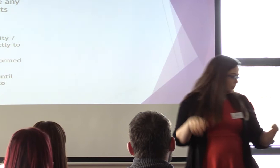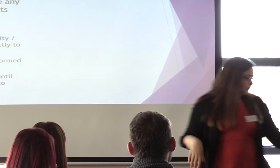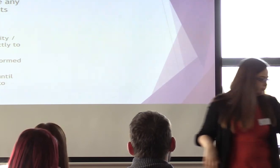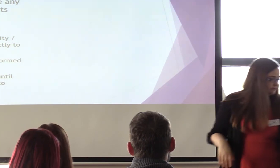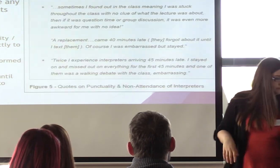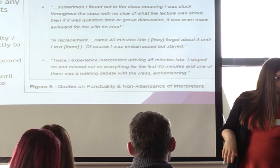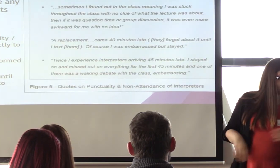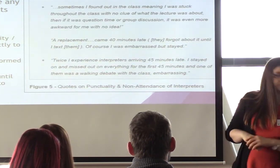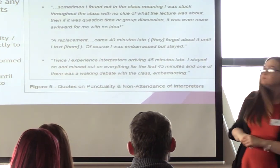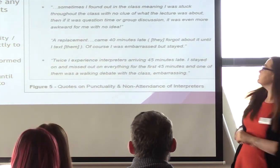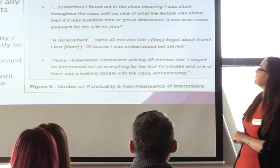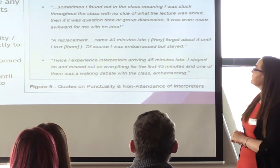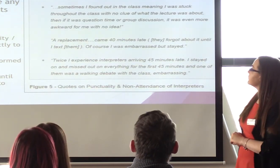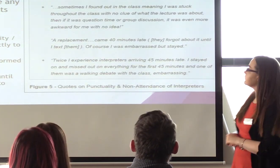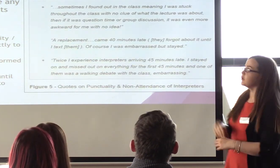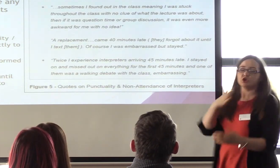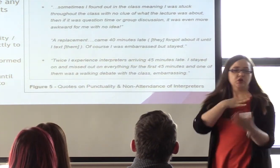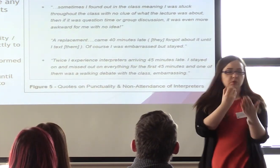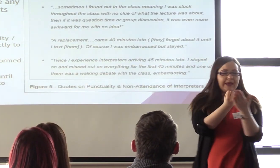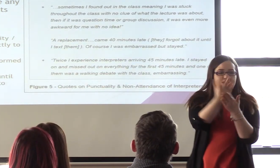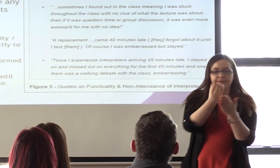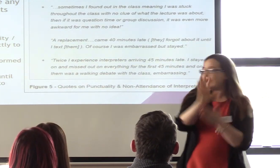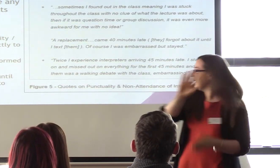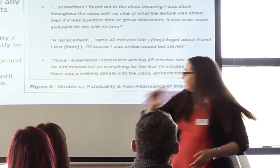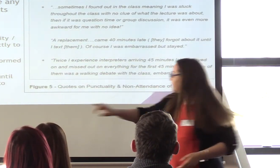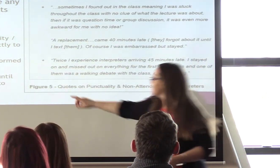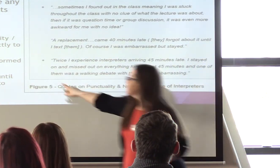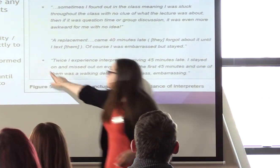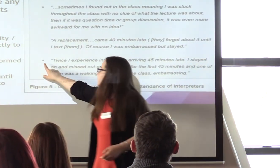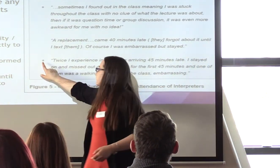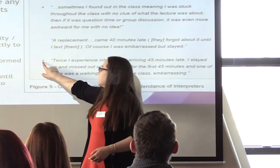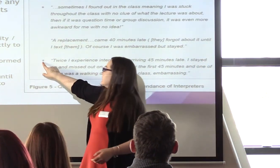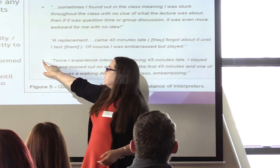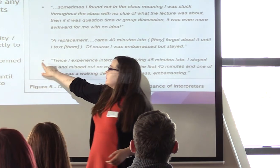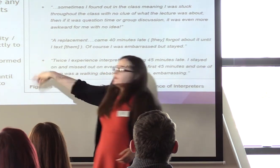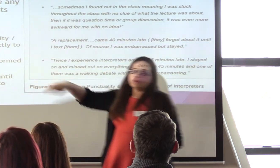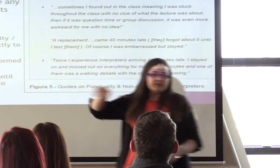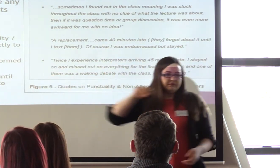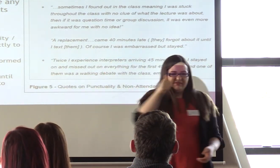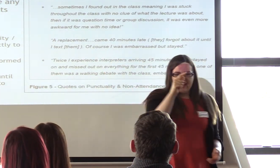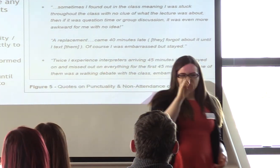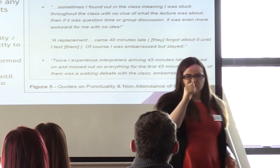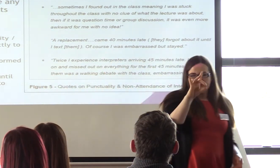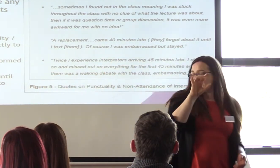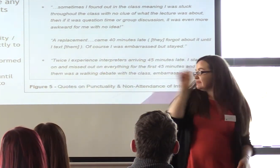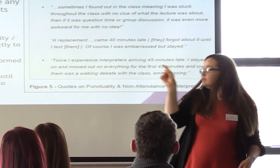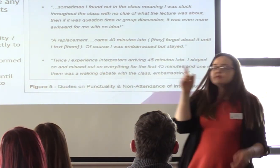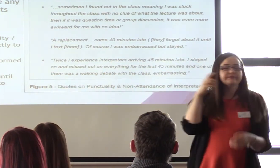And again, we have some more quotes from some students. And just to explain here, these asterisks